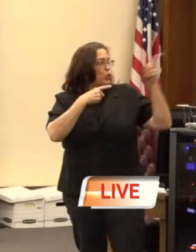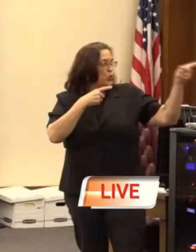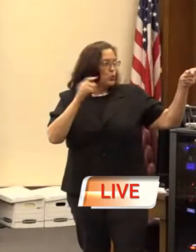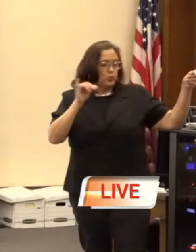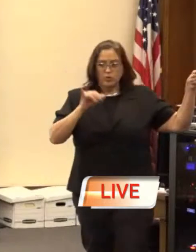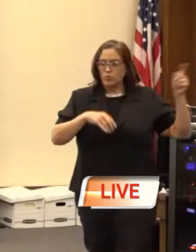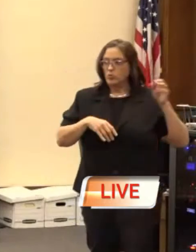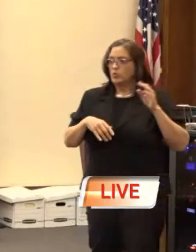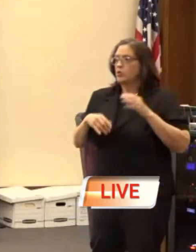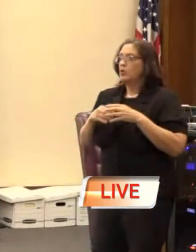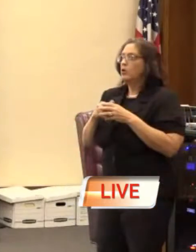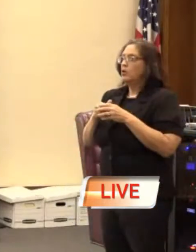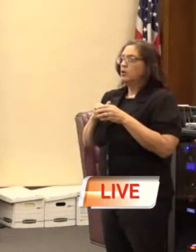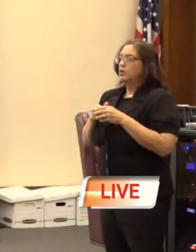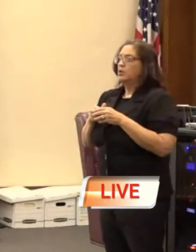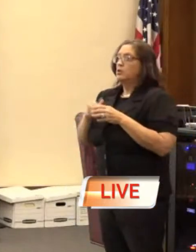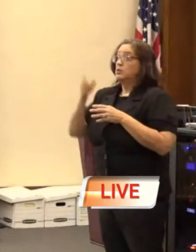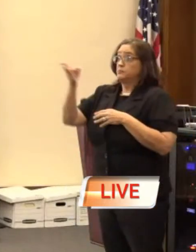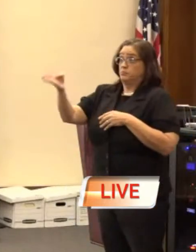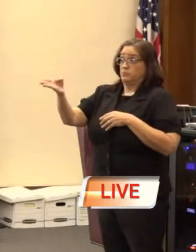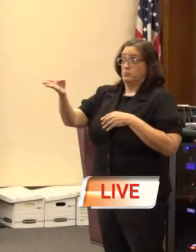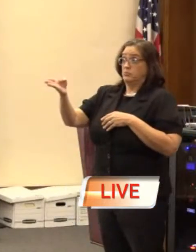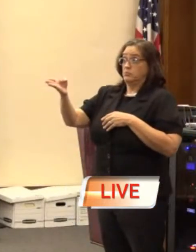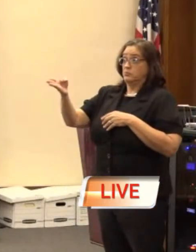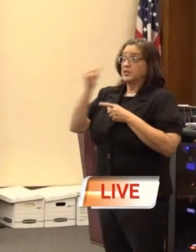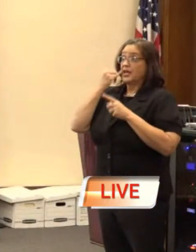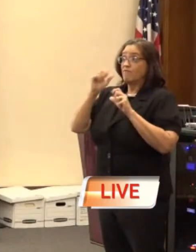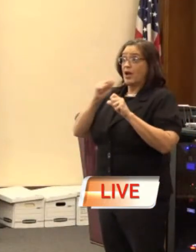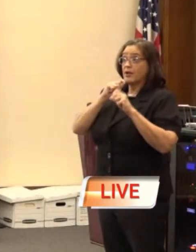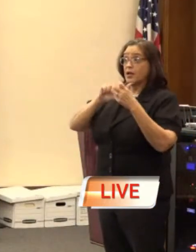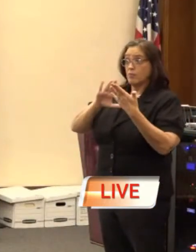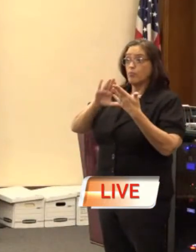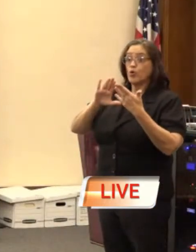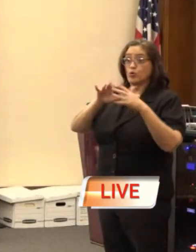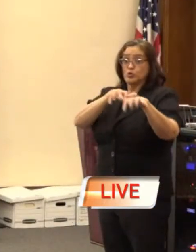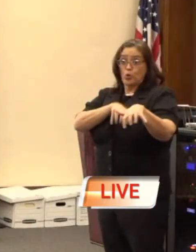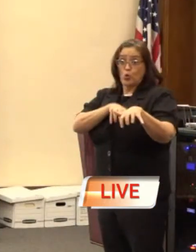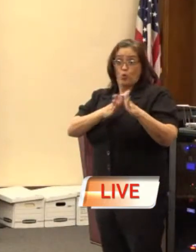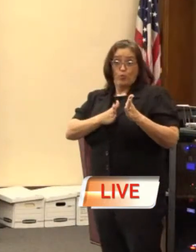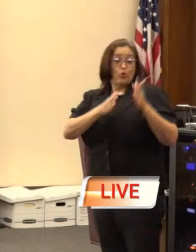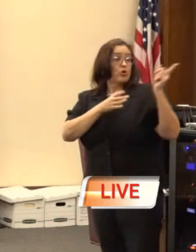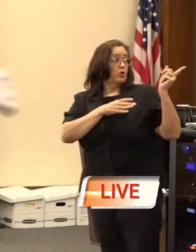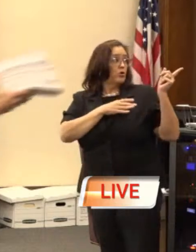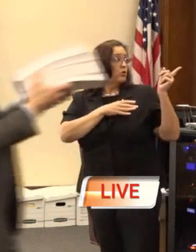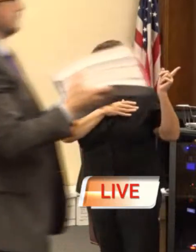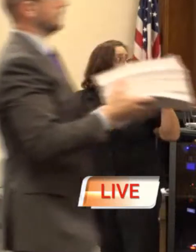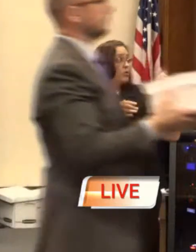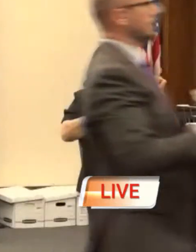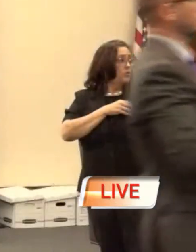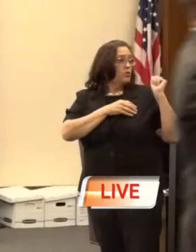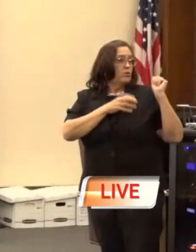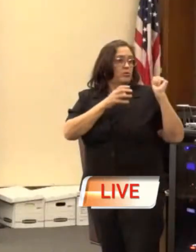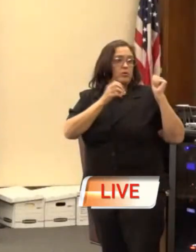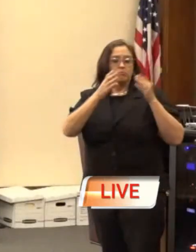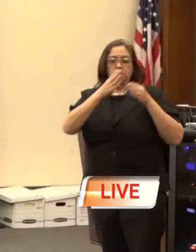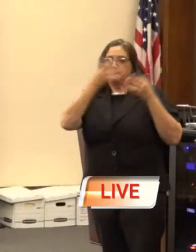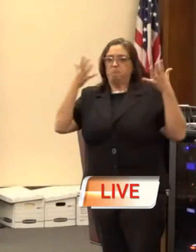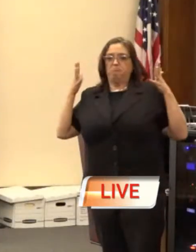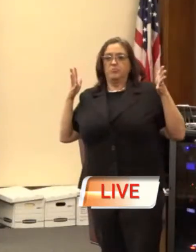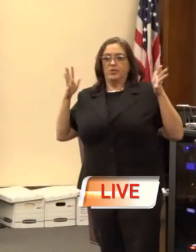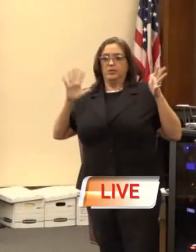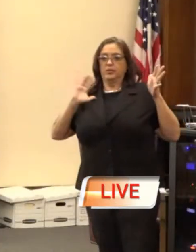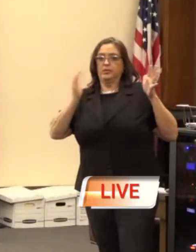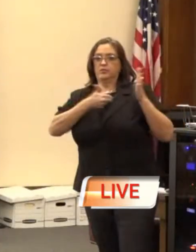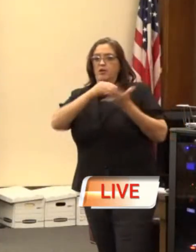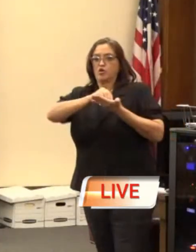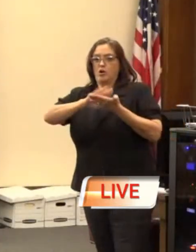And if I may approach the court's reporter with these? You certainly may. Thank you. And that concludes our tender.